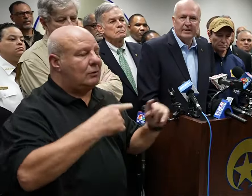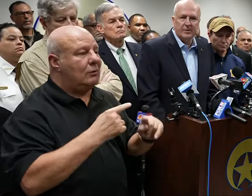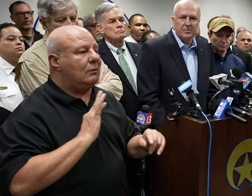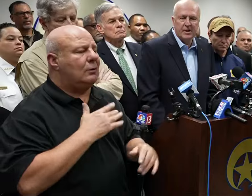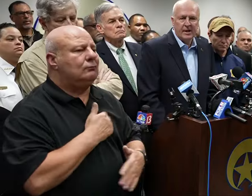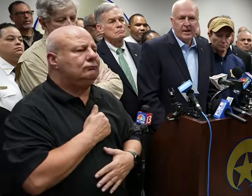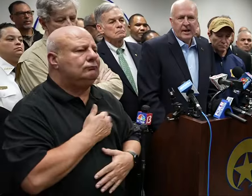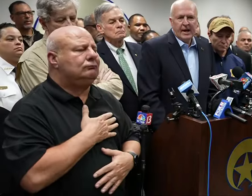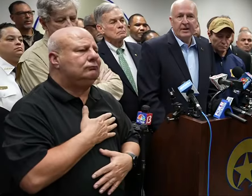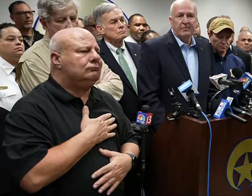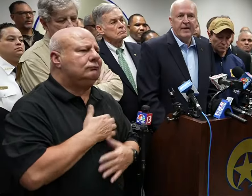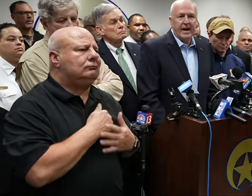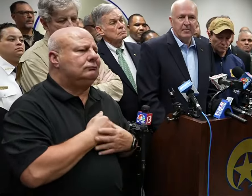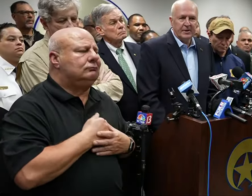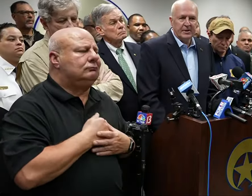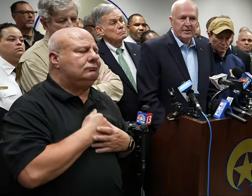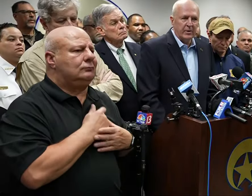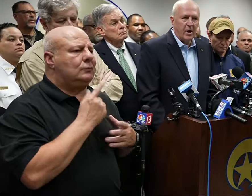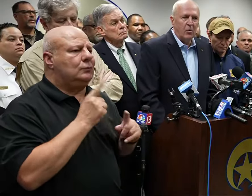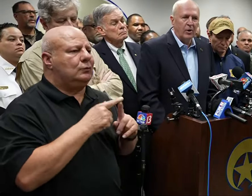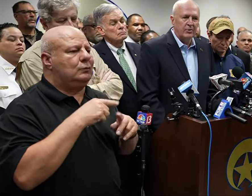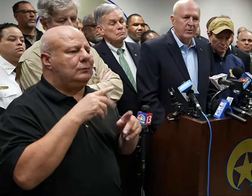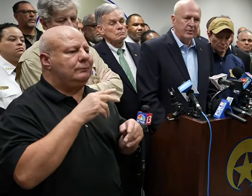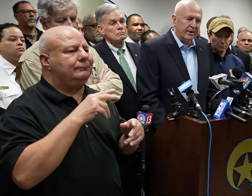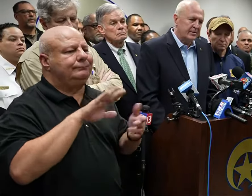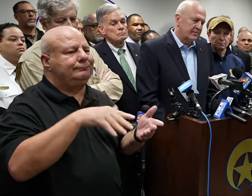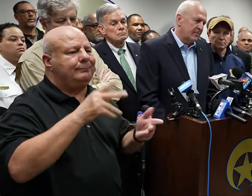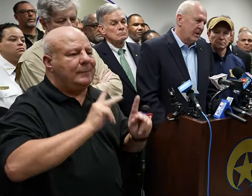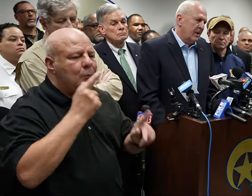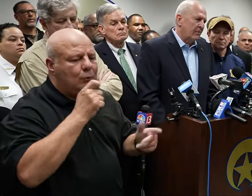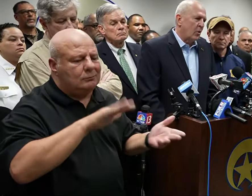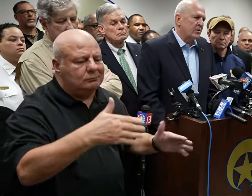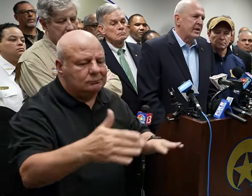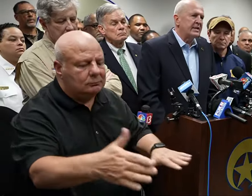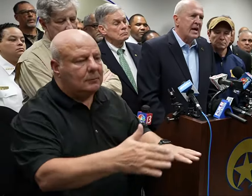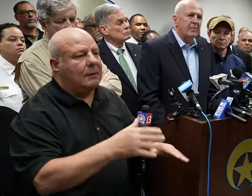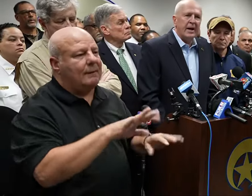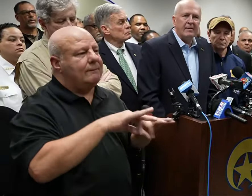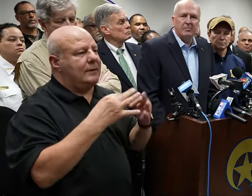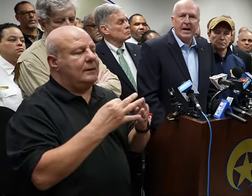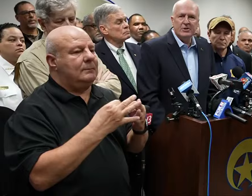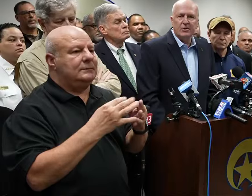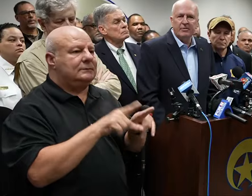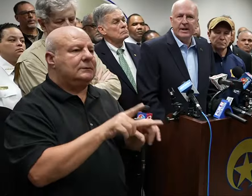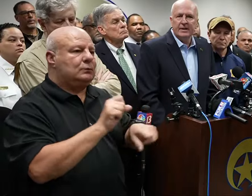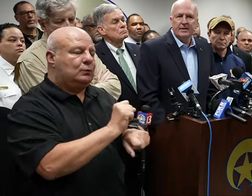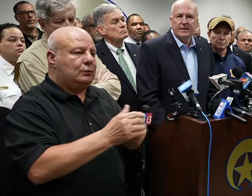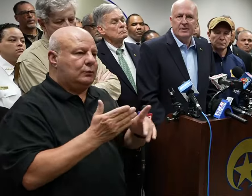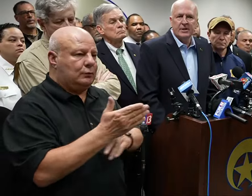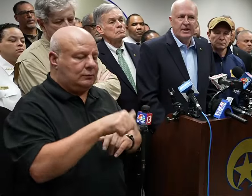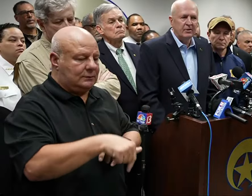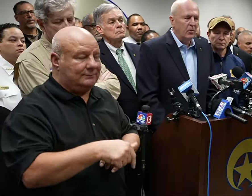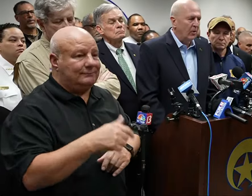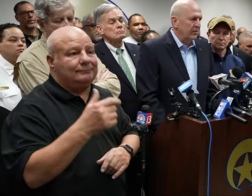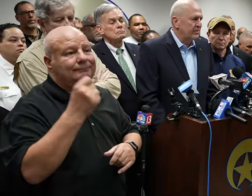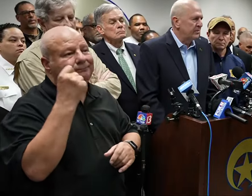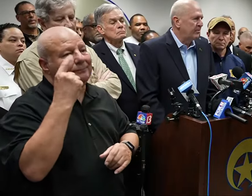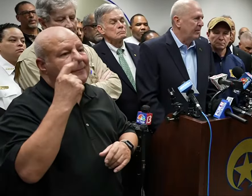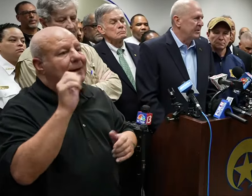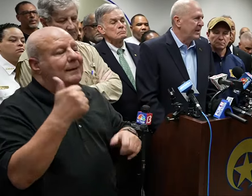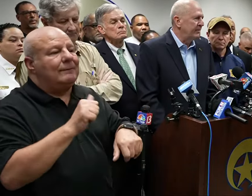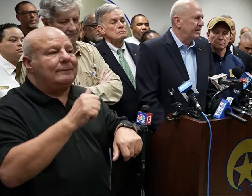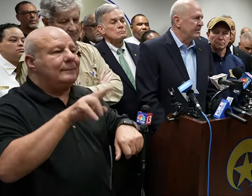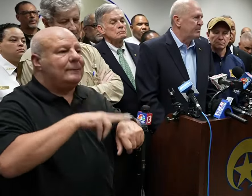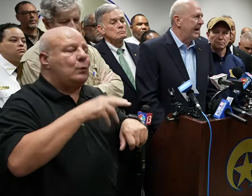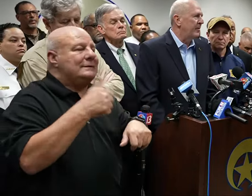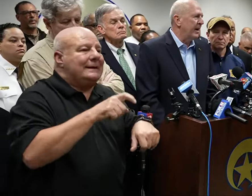the victims and their families as we all work through this. Of course, anytime we have a major event in the city of New Orleans,